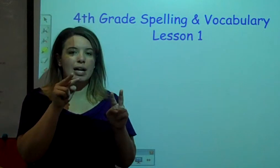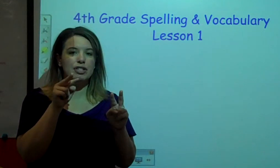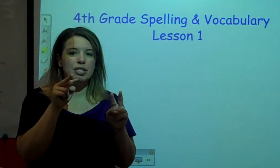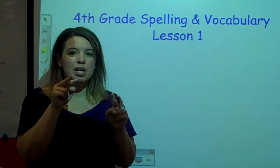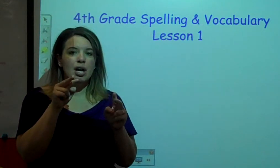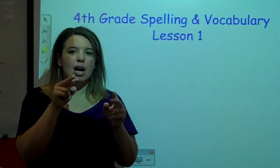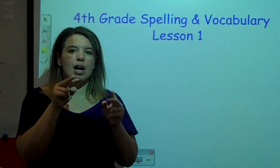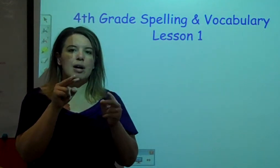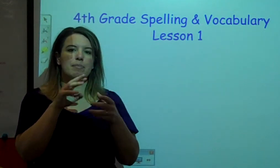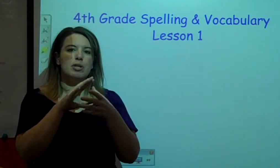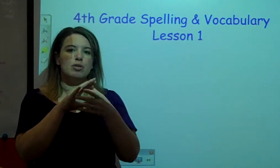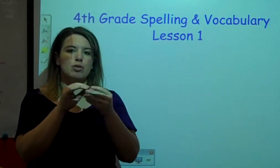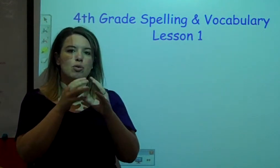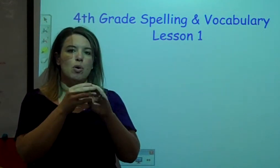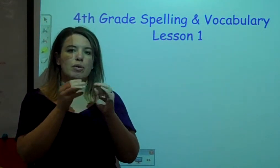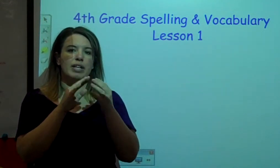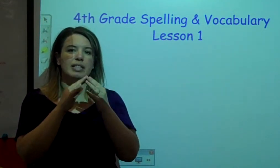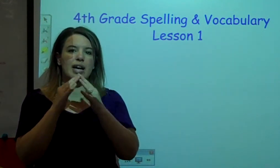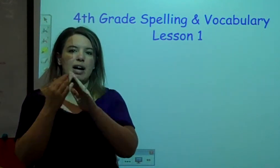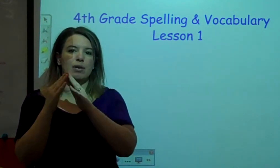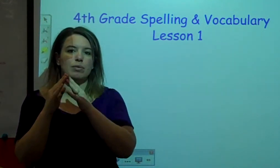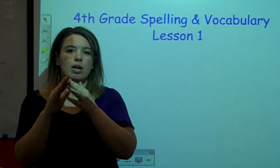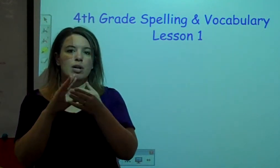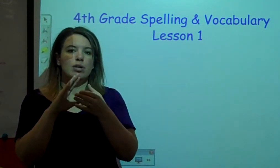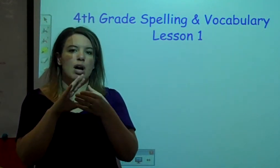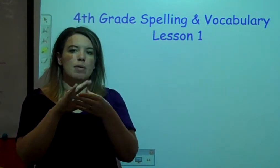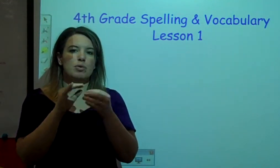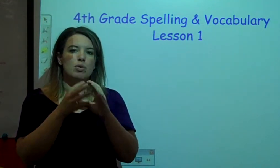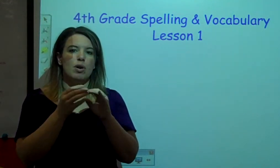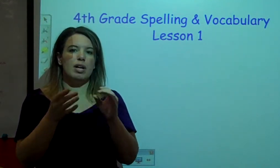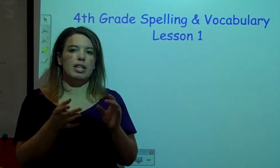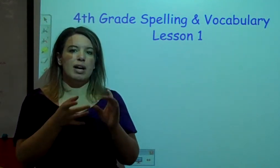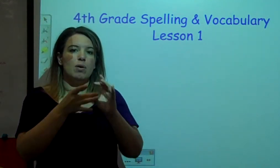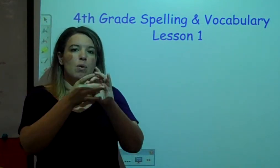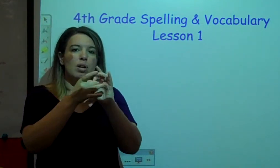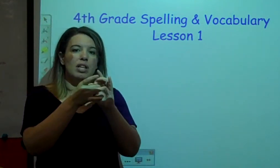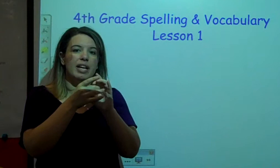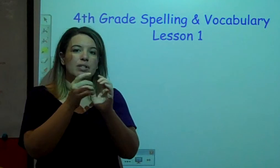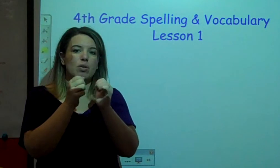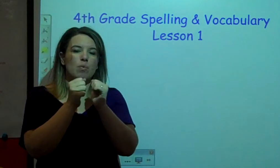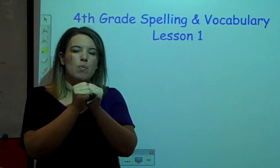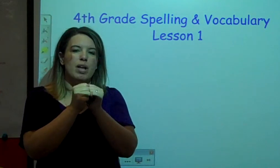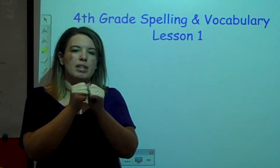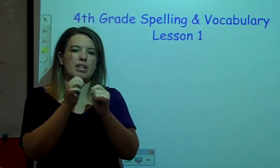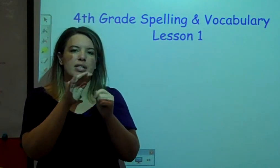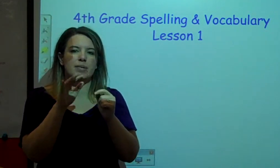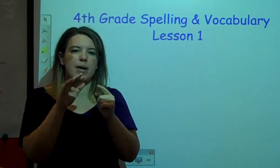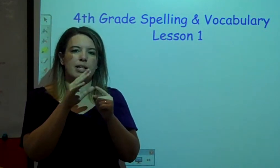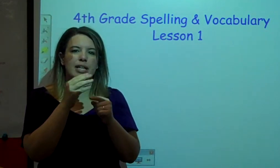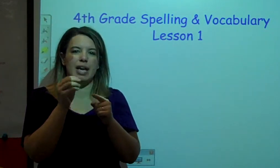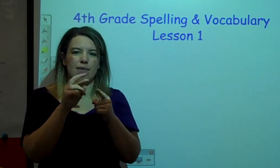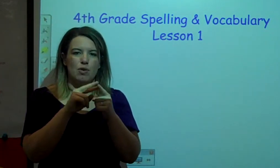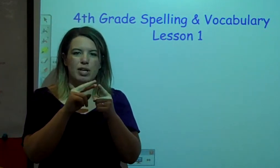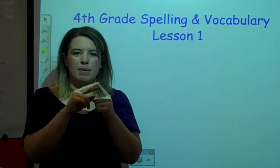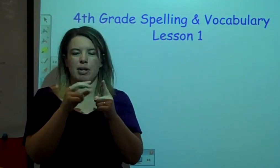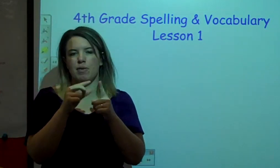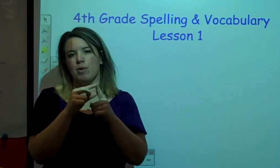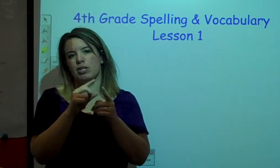watch the Storytown story that correlates with the spelling and vocabulary words for